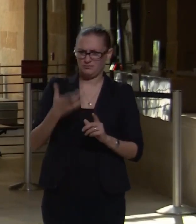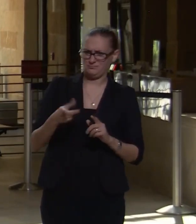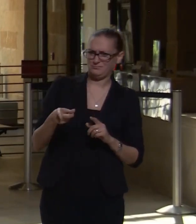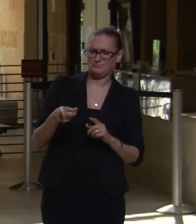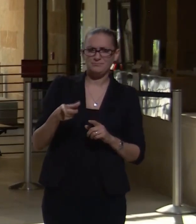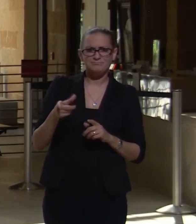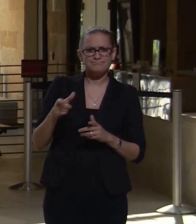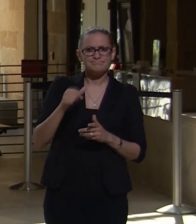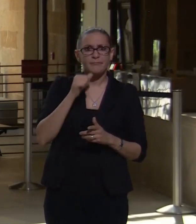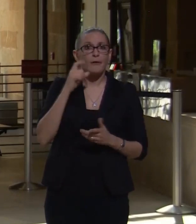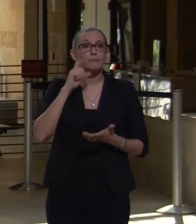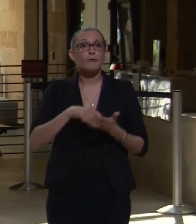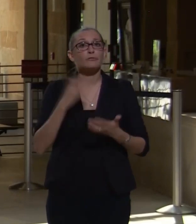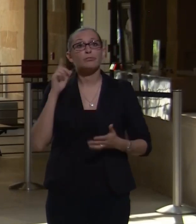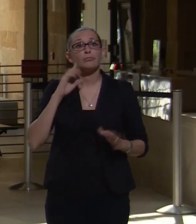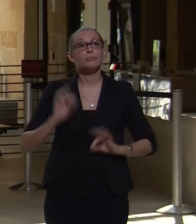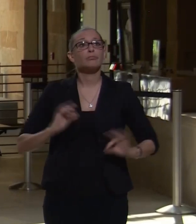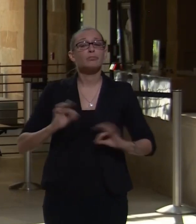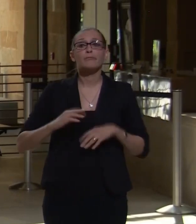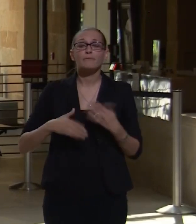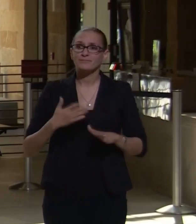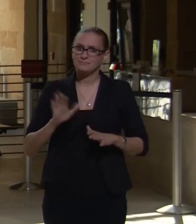not be noticing